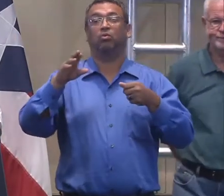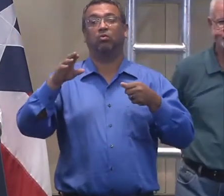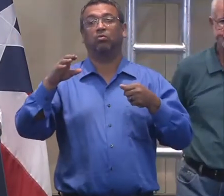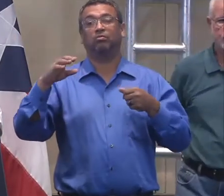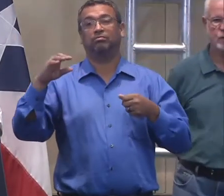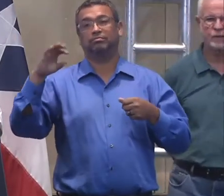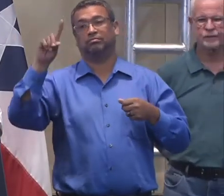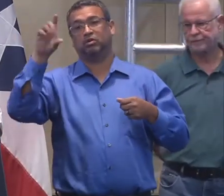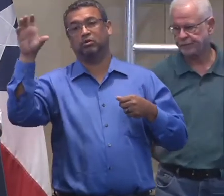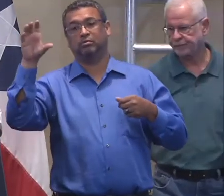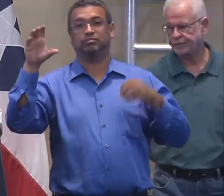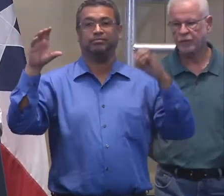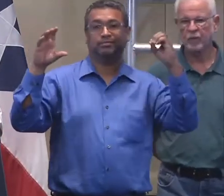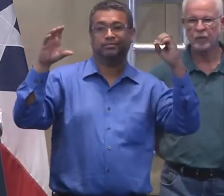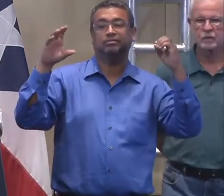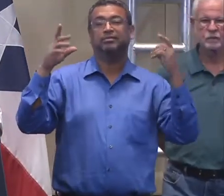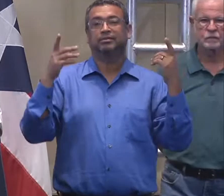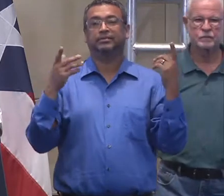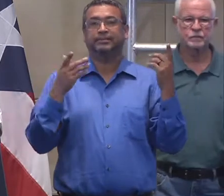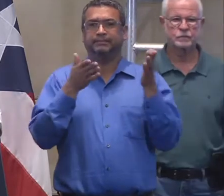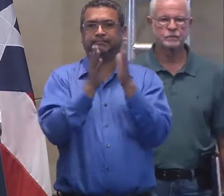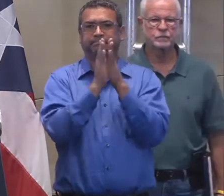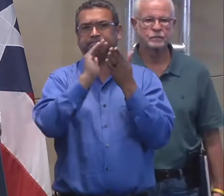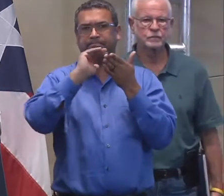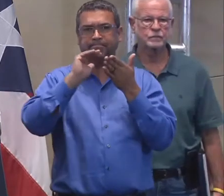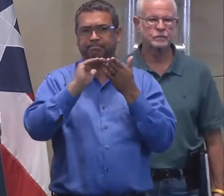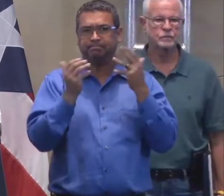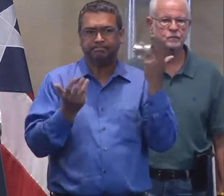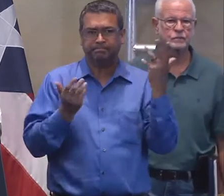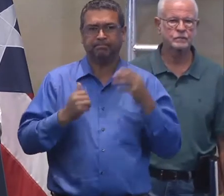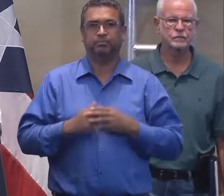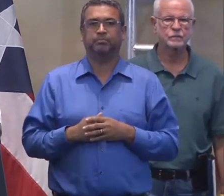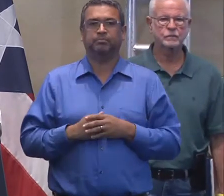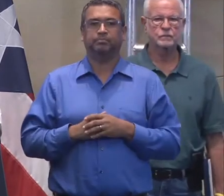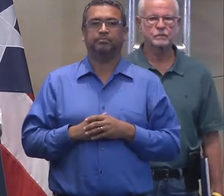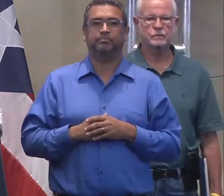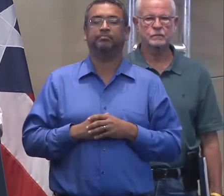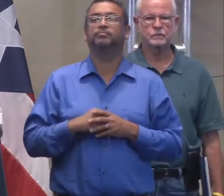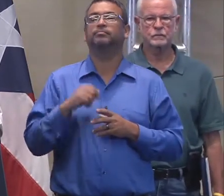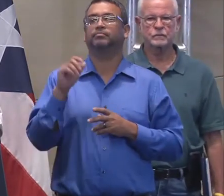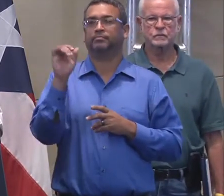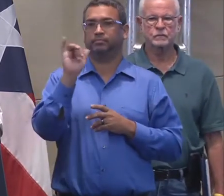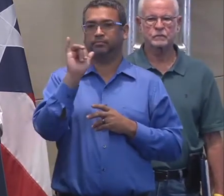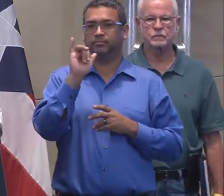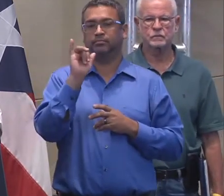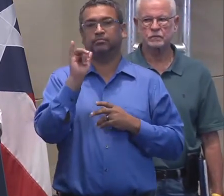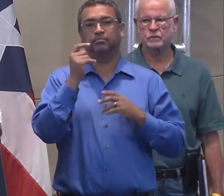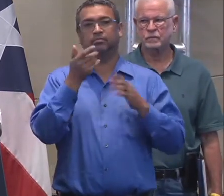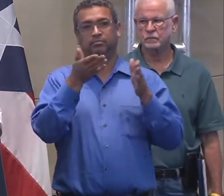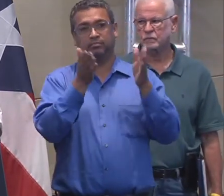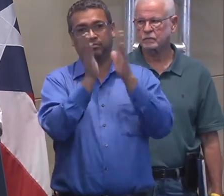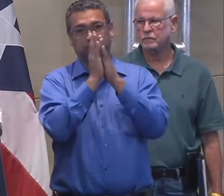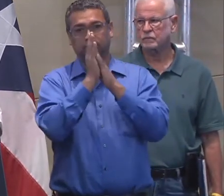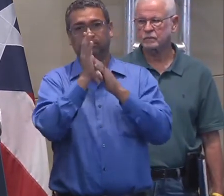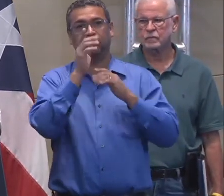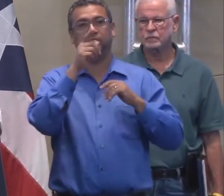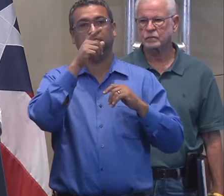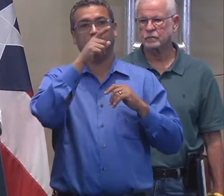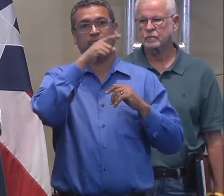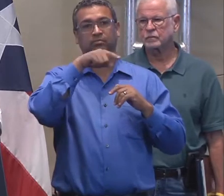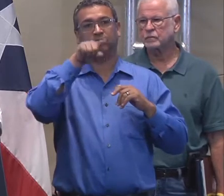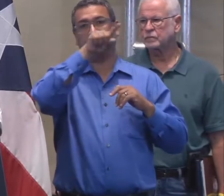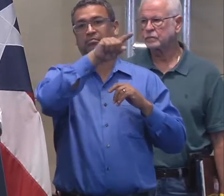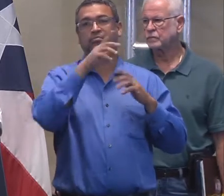Rico in this rebuilding and permanent work structure. Number two, I asked to see if, with their general services